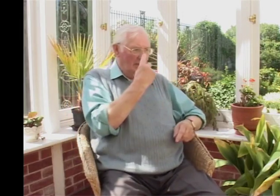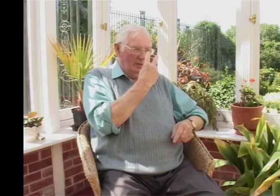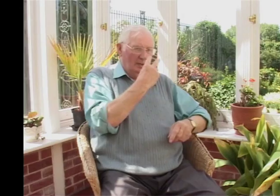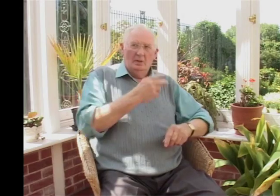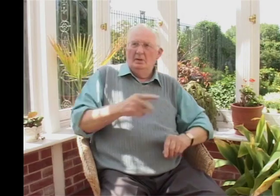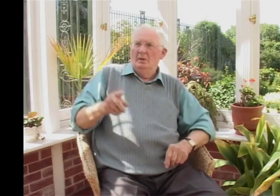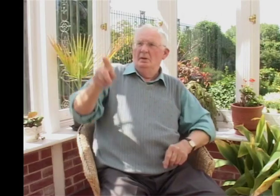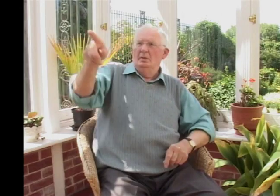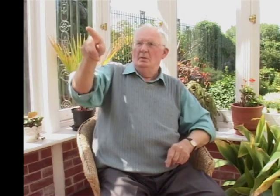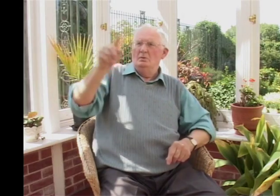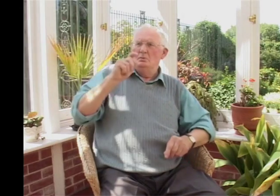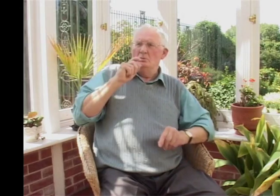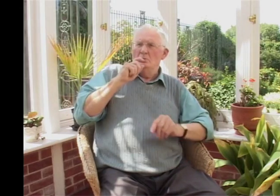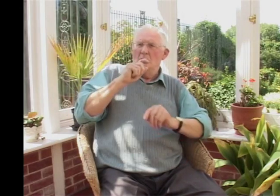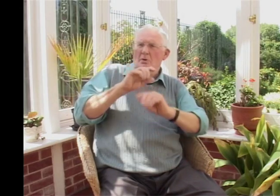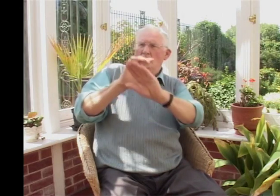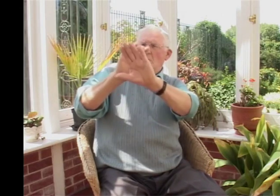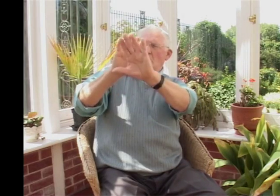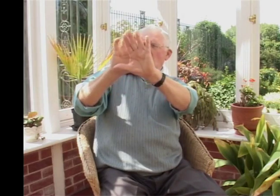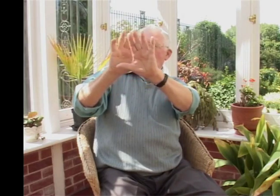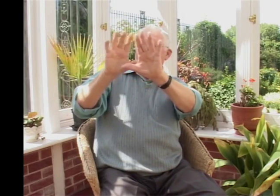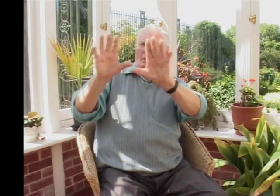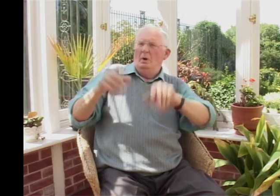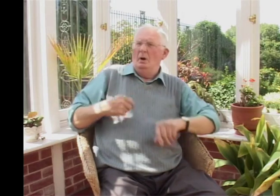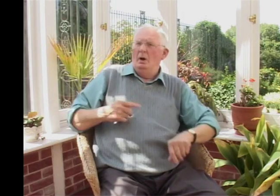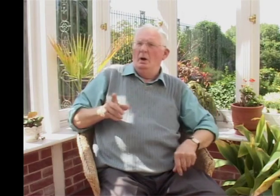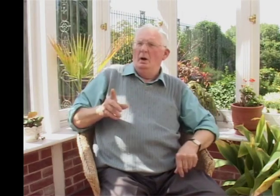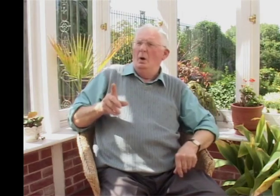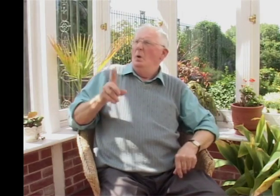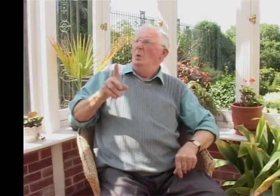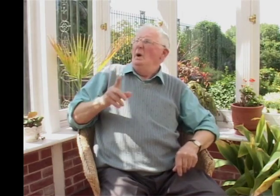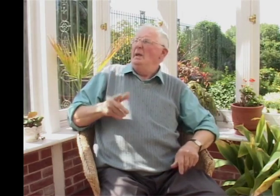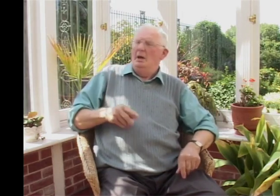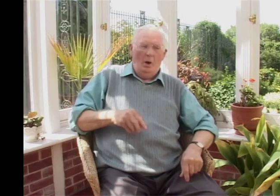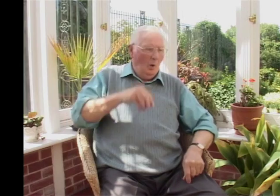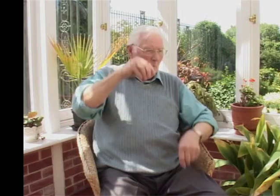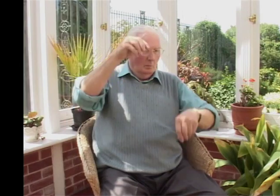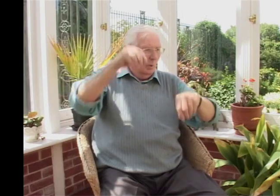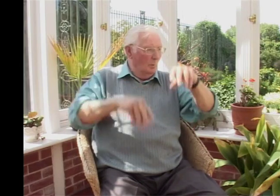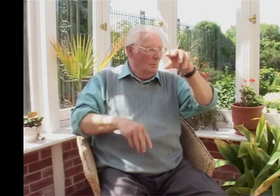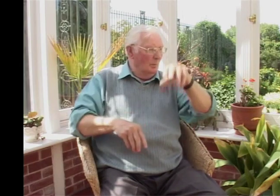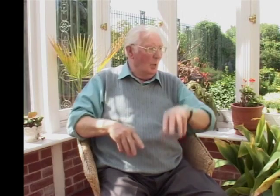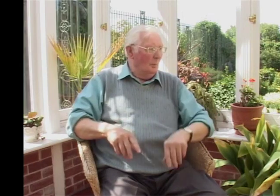out. I said to Dad, what's that red glow in the sky? What's that? They said, they've bombed